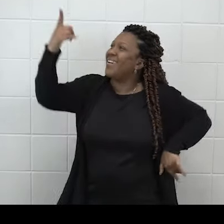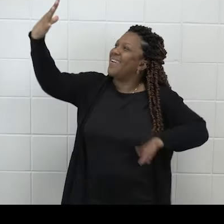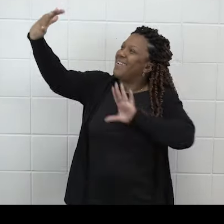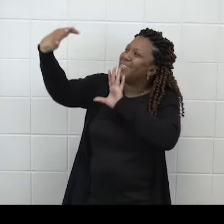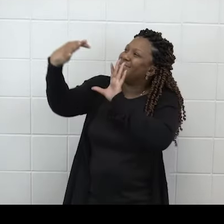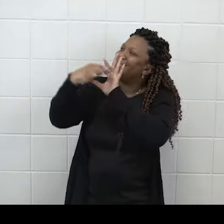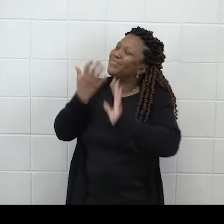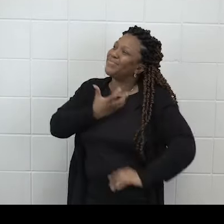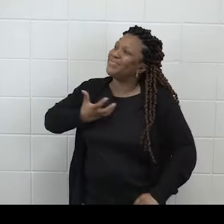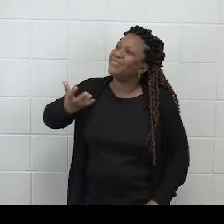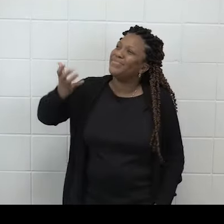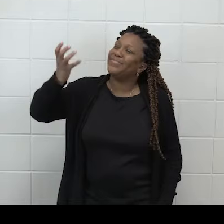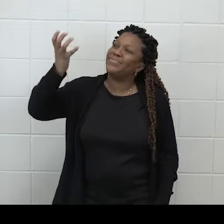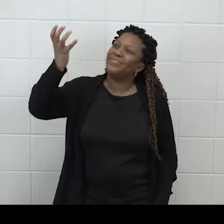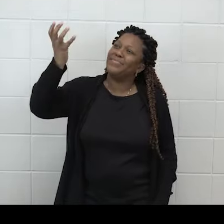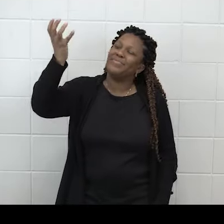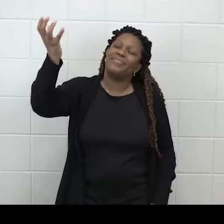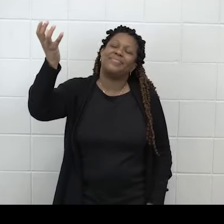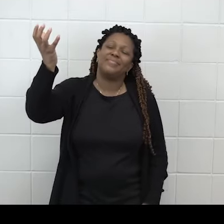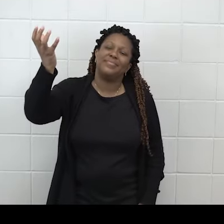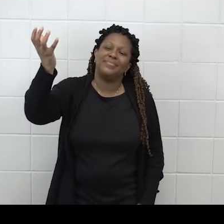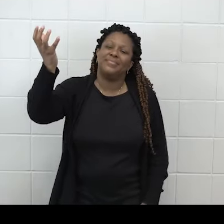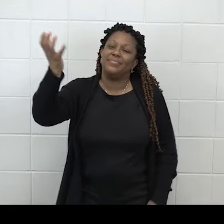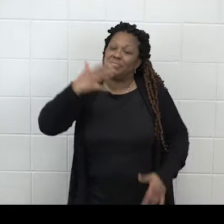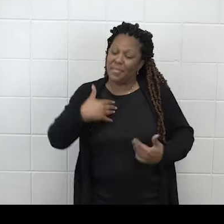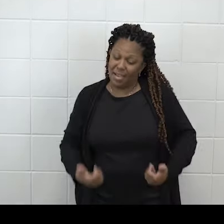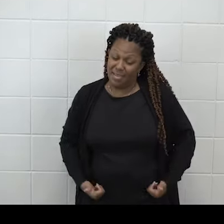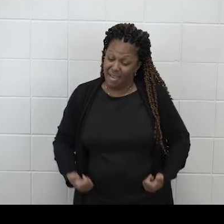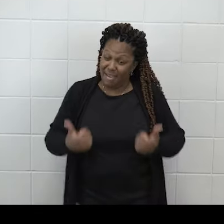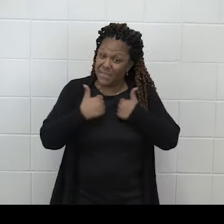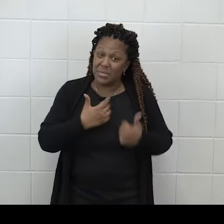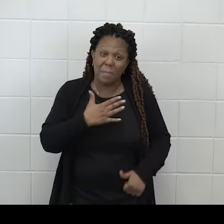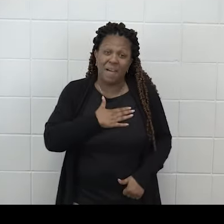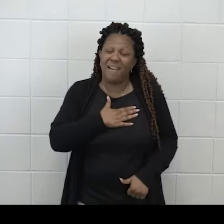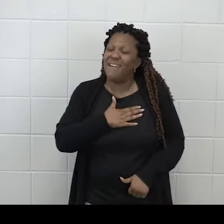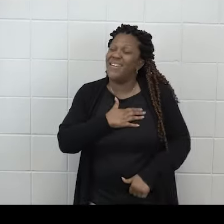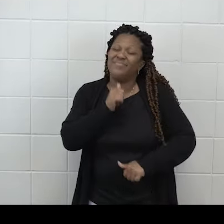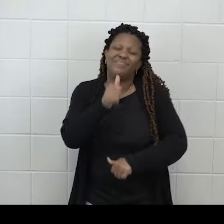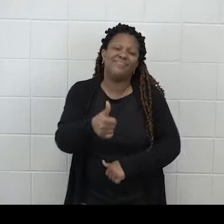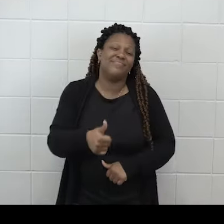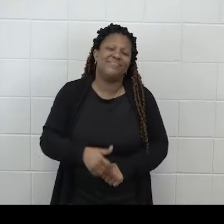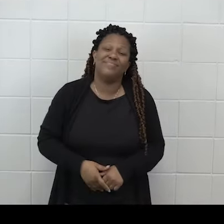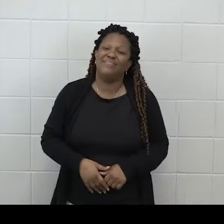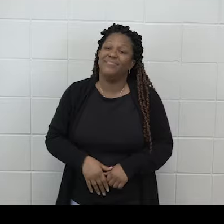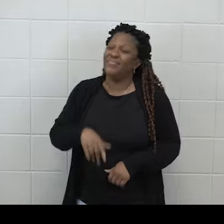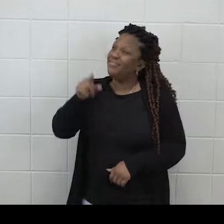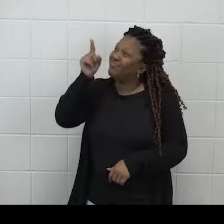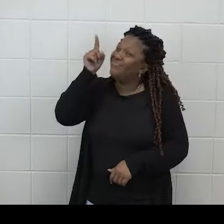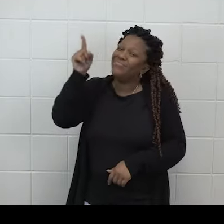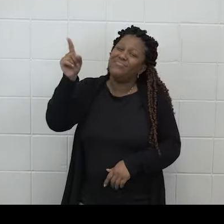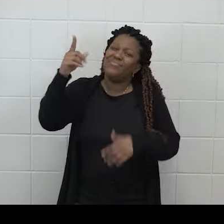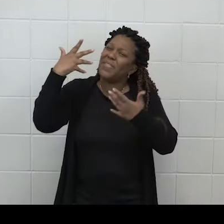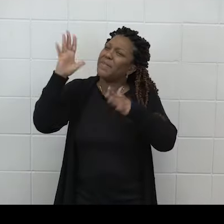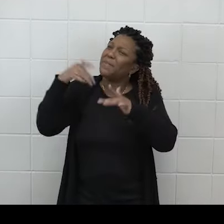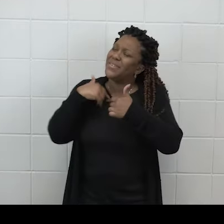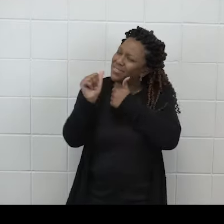I give myself to say, you. Say, my life is not my own. My life is not my own. Oh God, to you